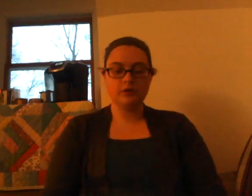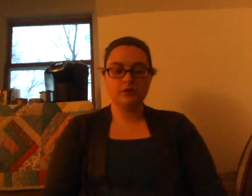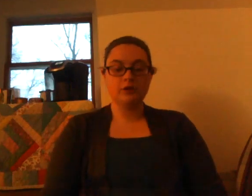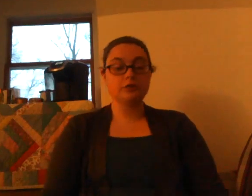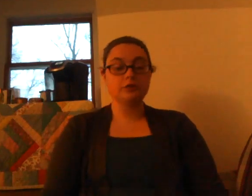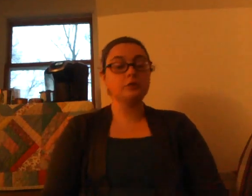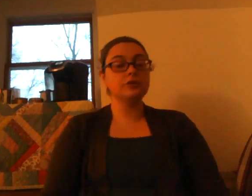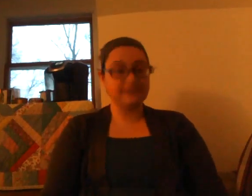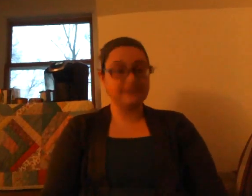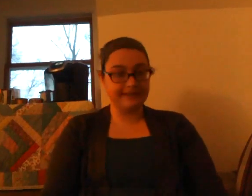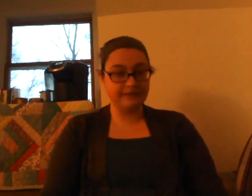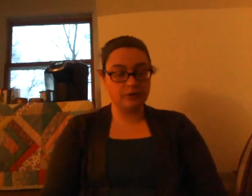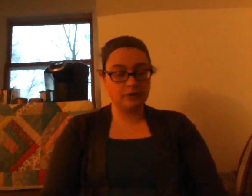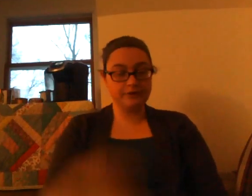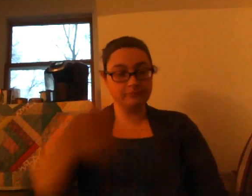Your second one.